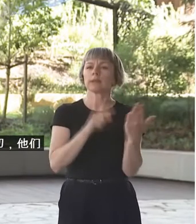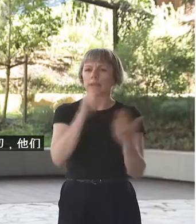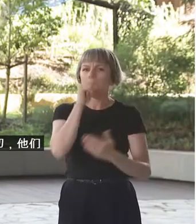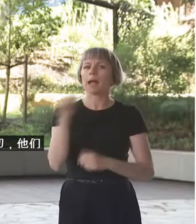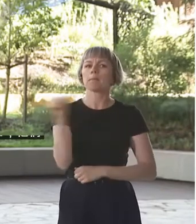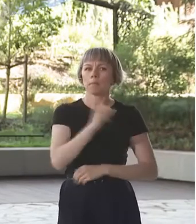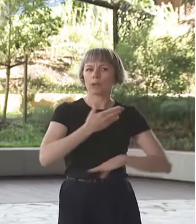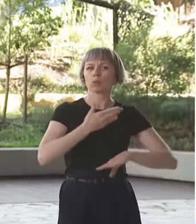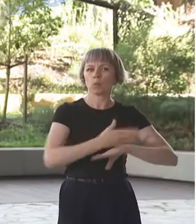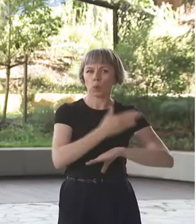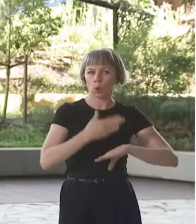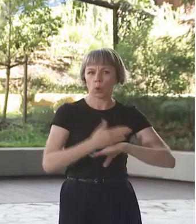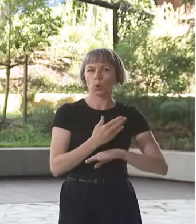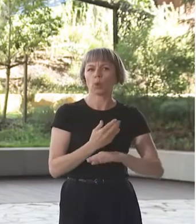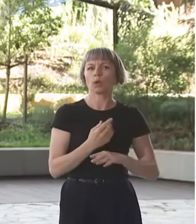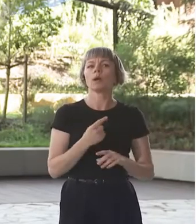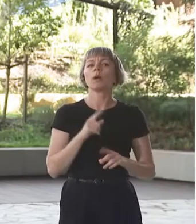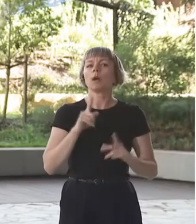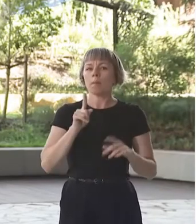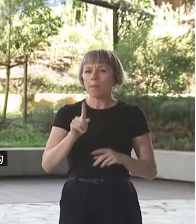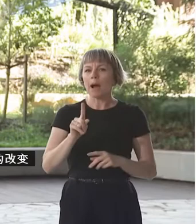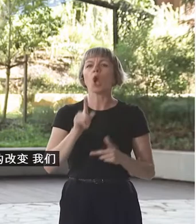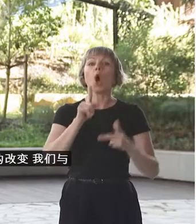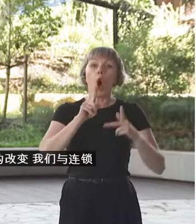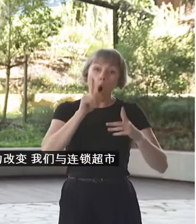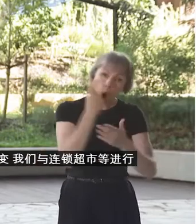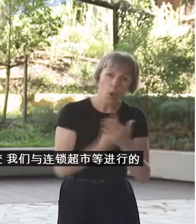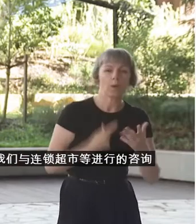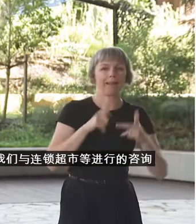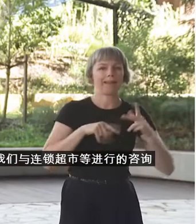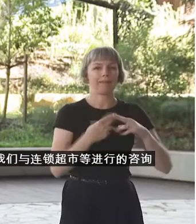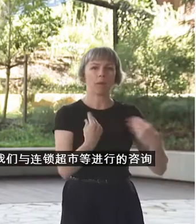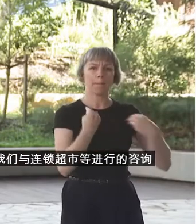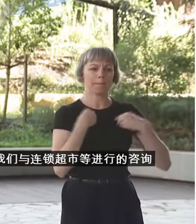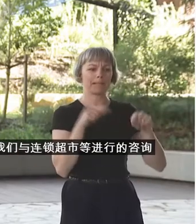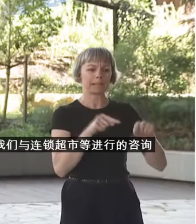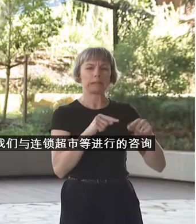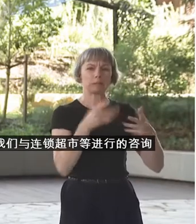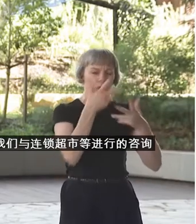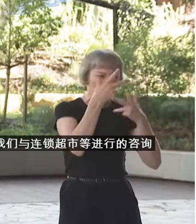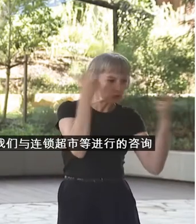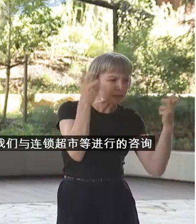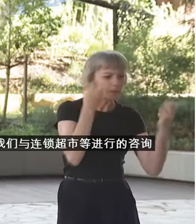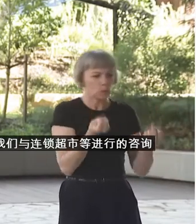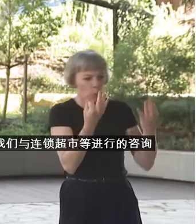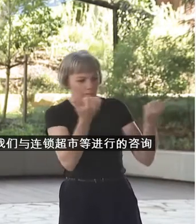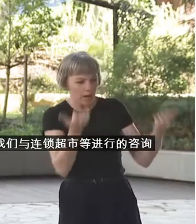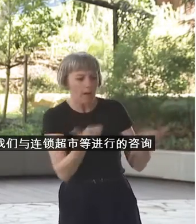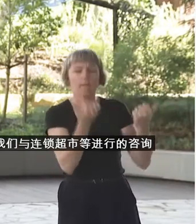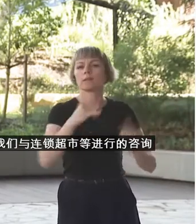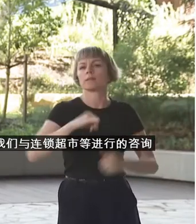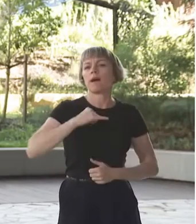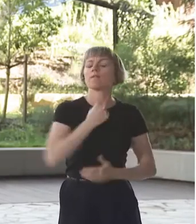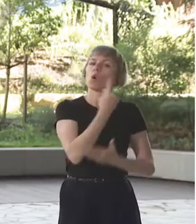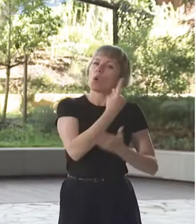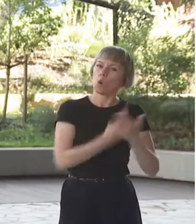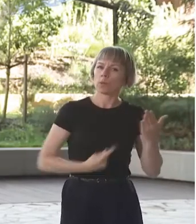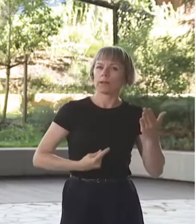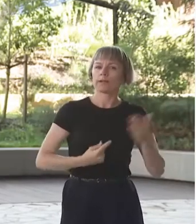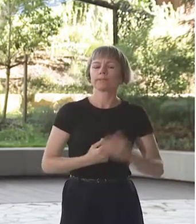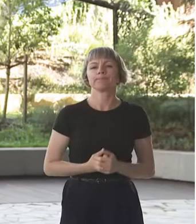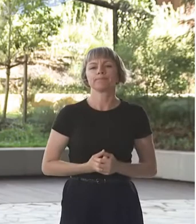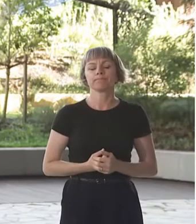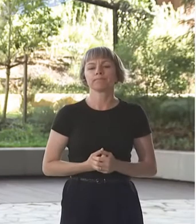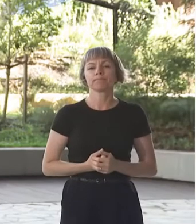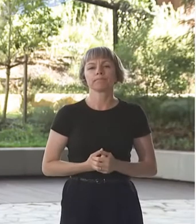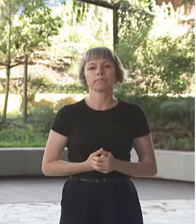that we made just last week in relation to distribution networks, the consultation and work that we've undertaken with the